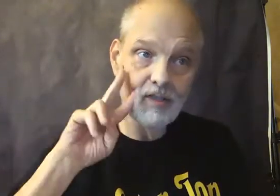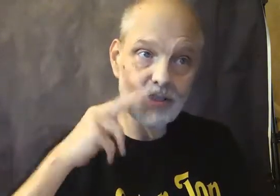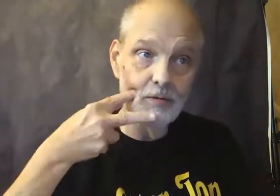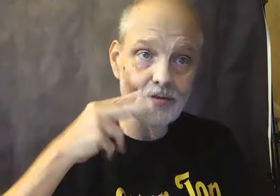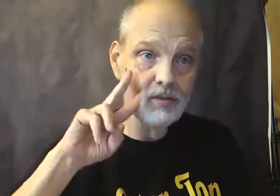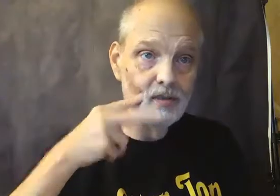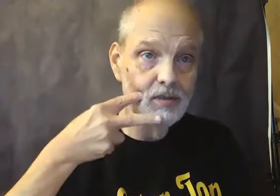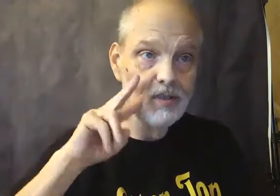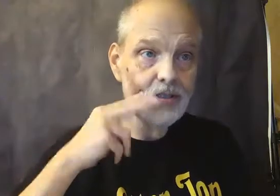Vegetable.